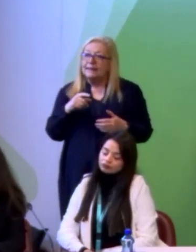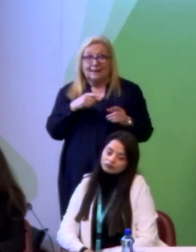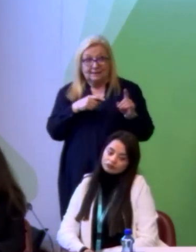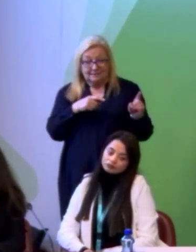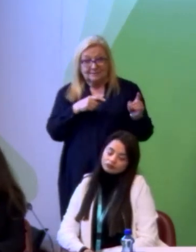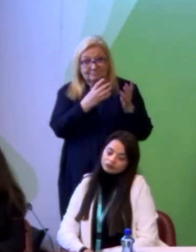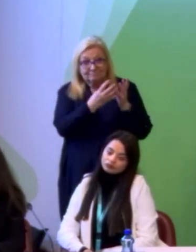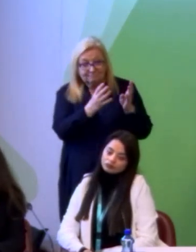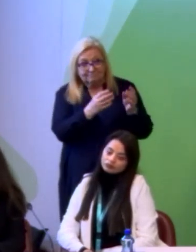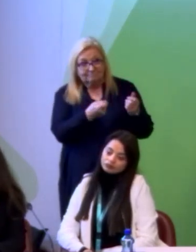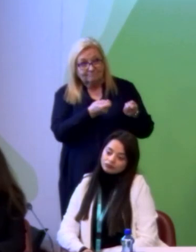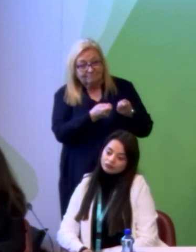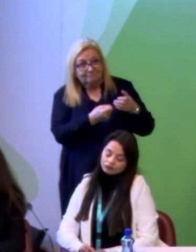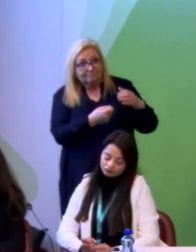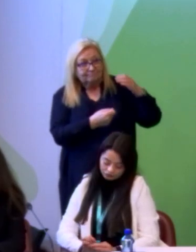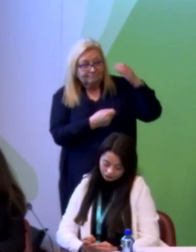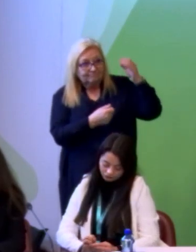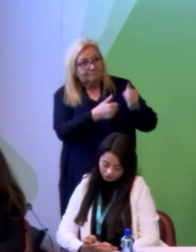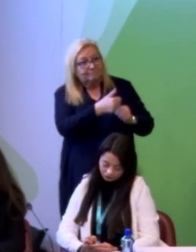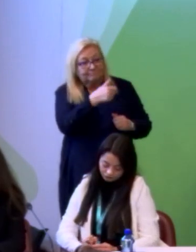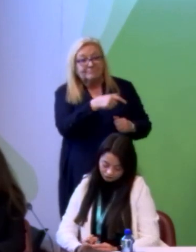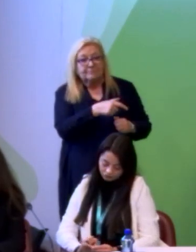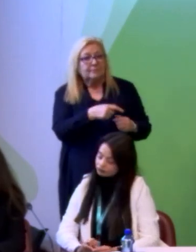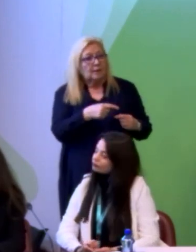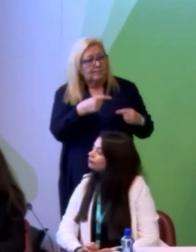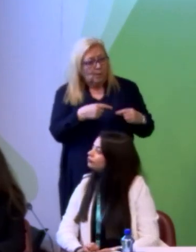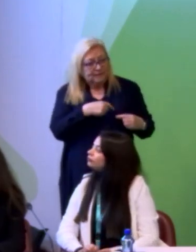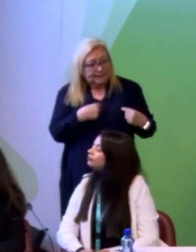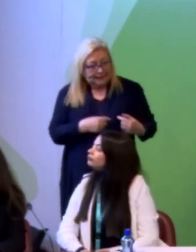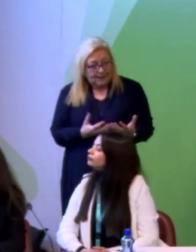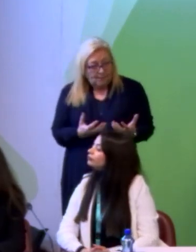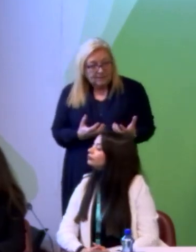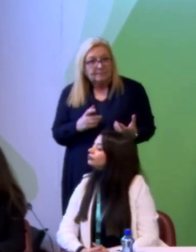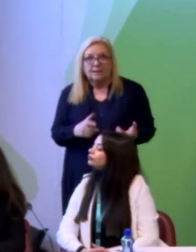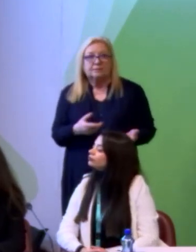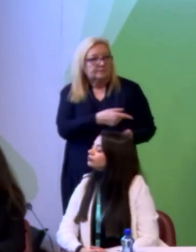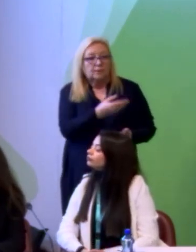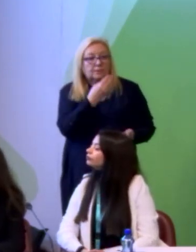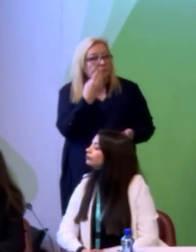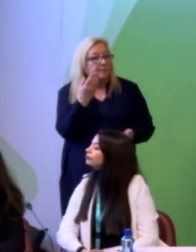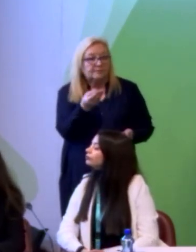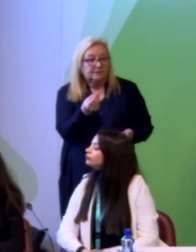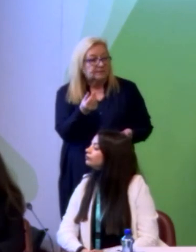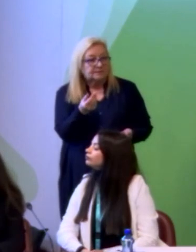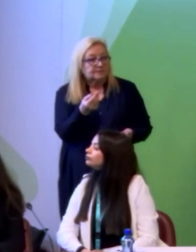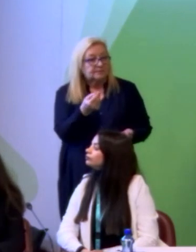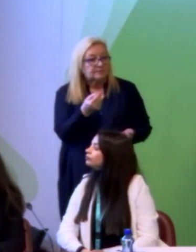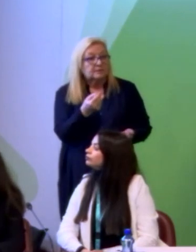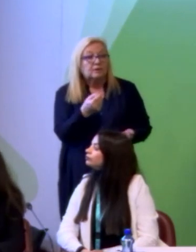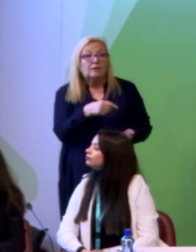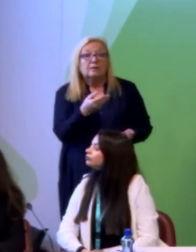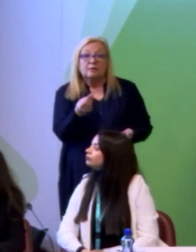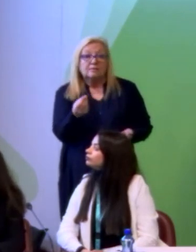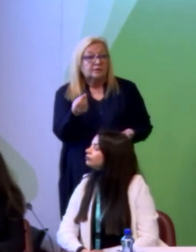there. But what is really needed is the financial investment. Investments that will ensure that children